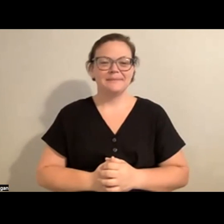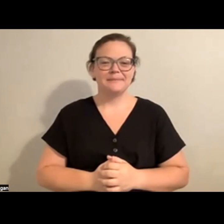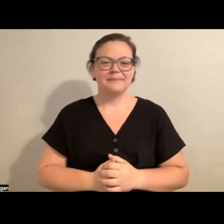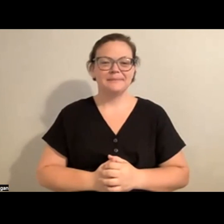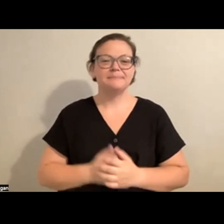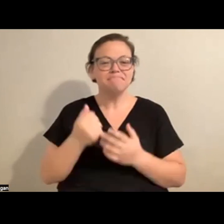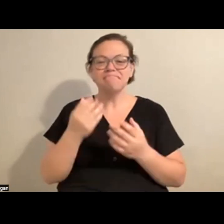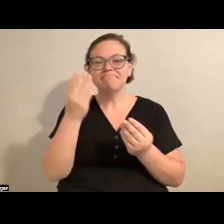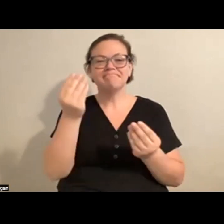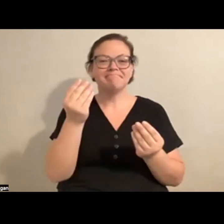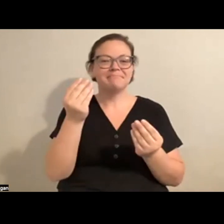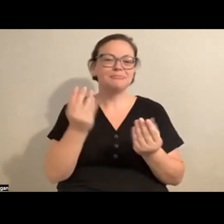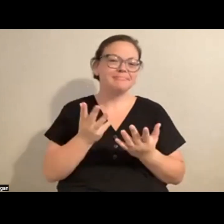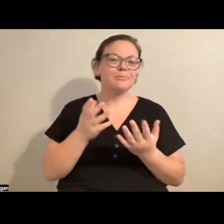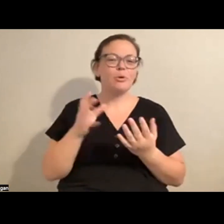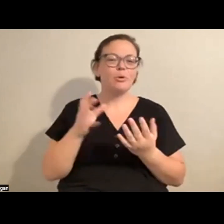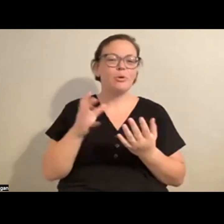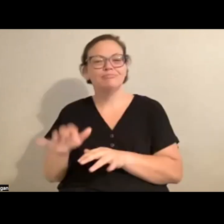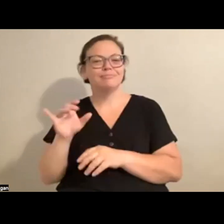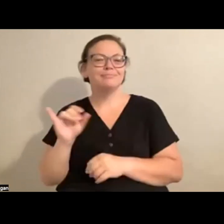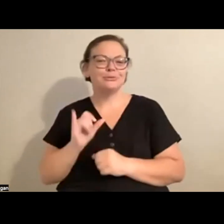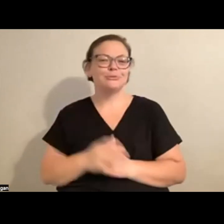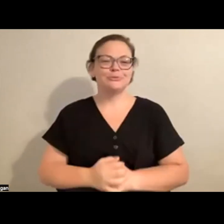feel free to speak up or put it in the chat.